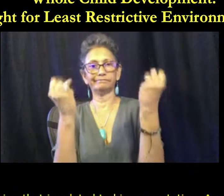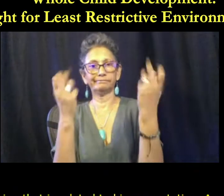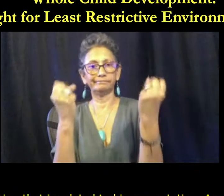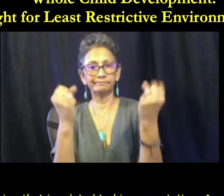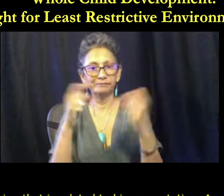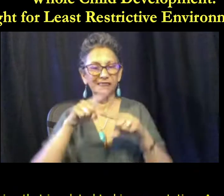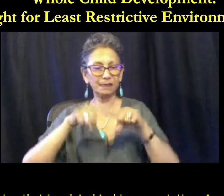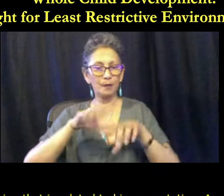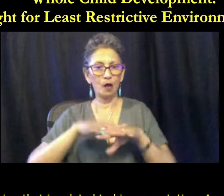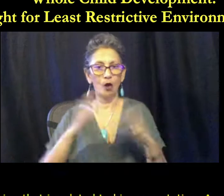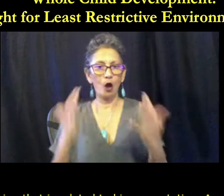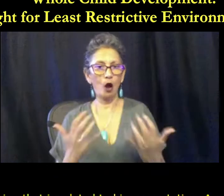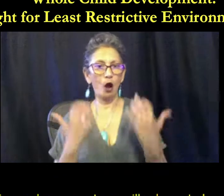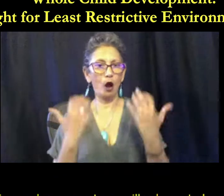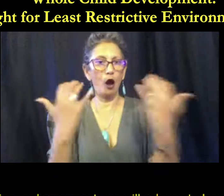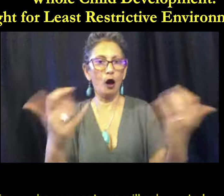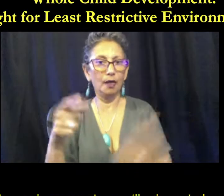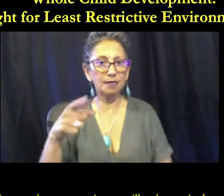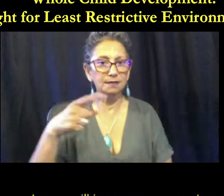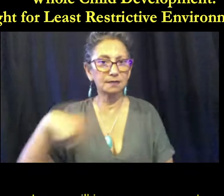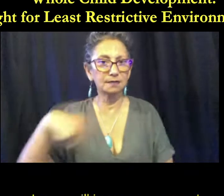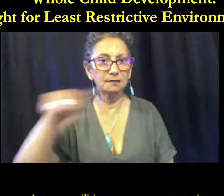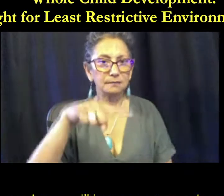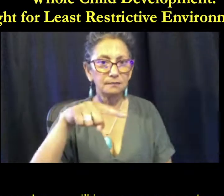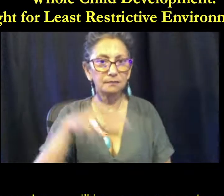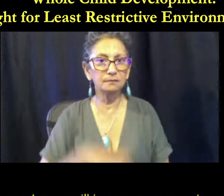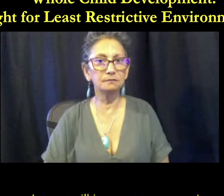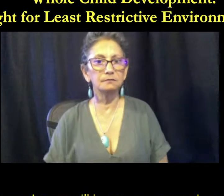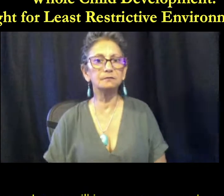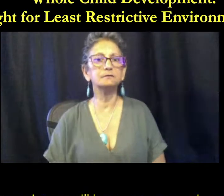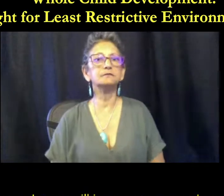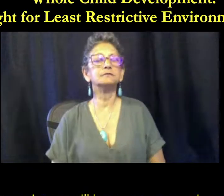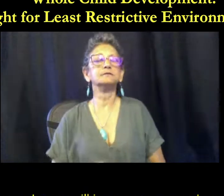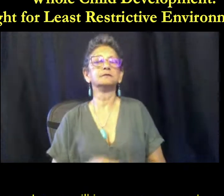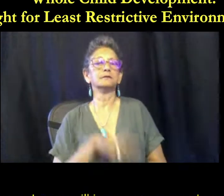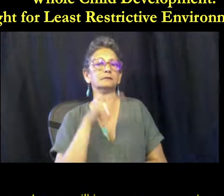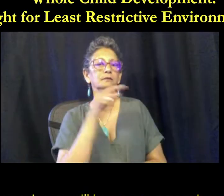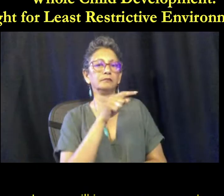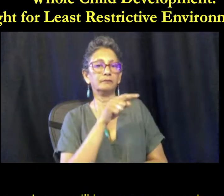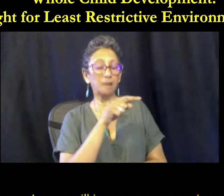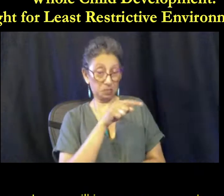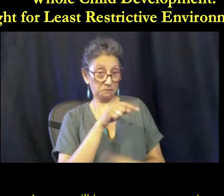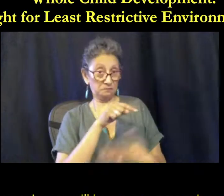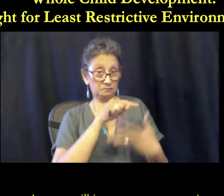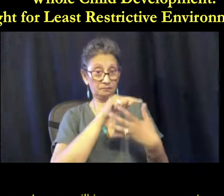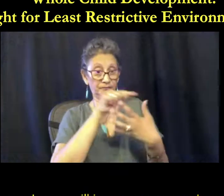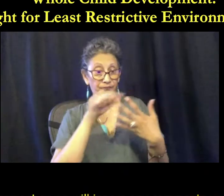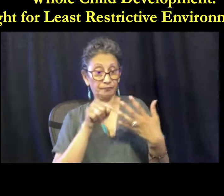We have an interpreter here who's voicing or signing, depending on the audience.